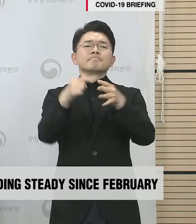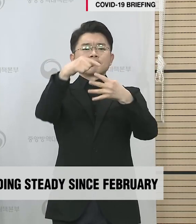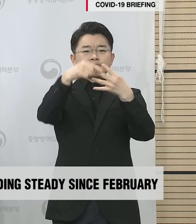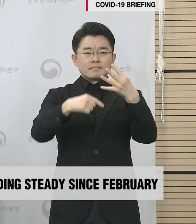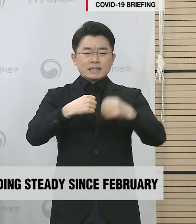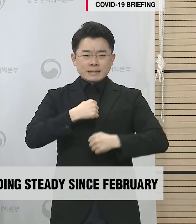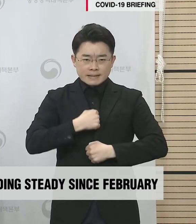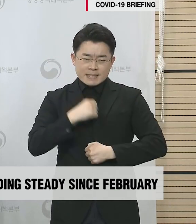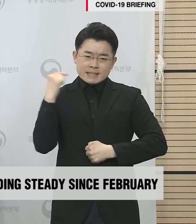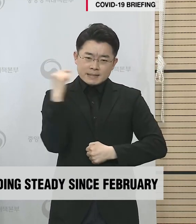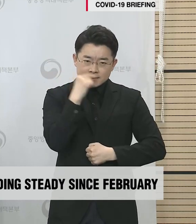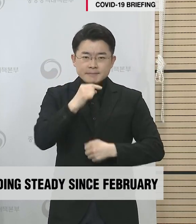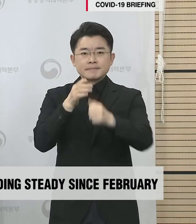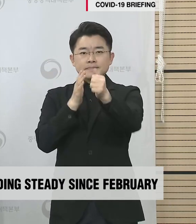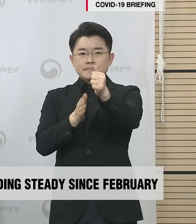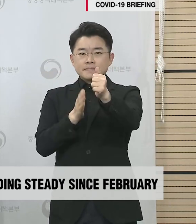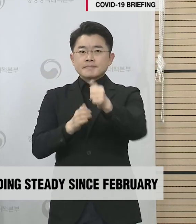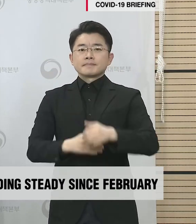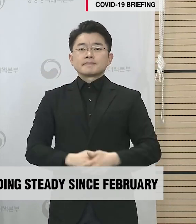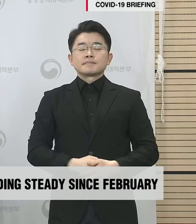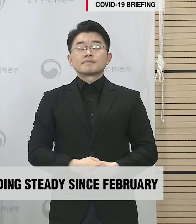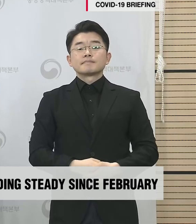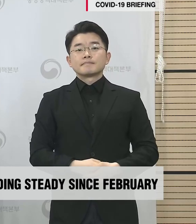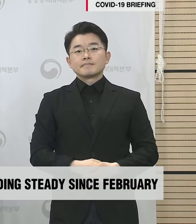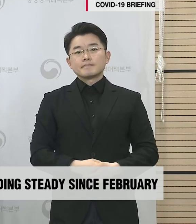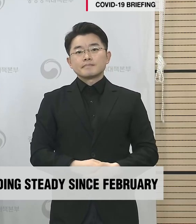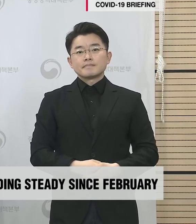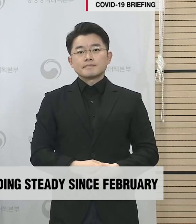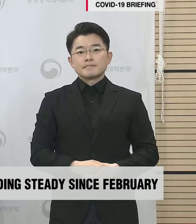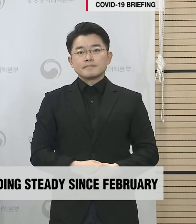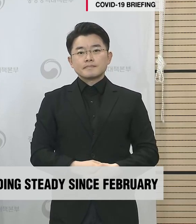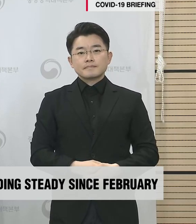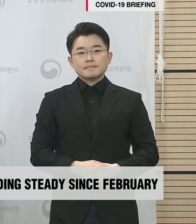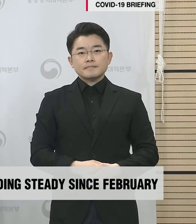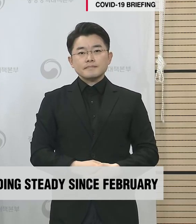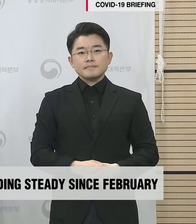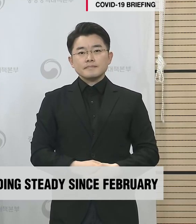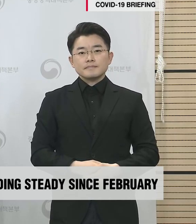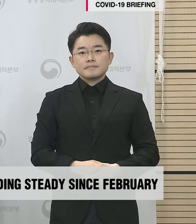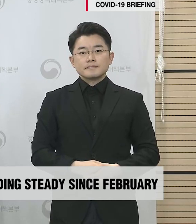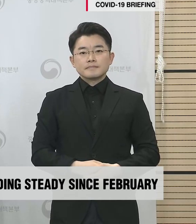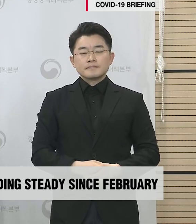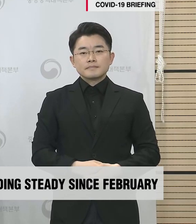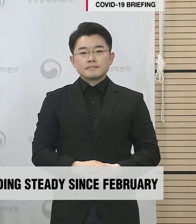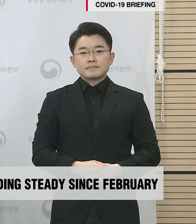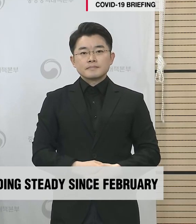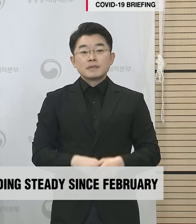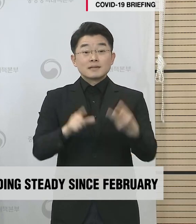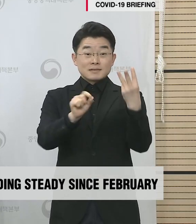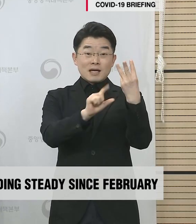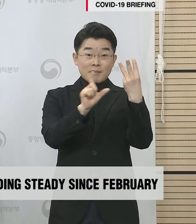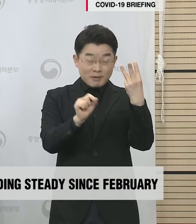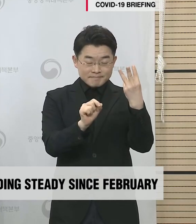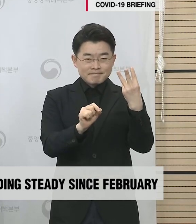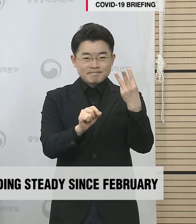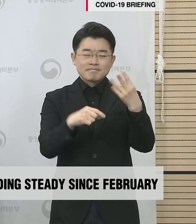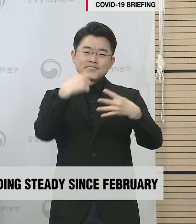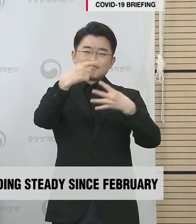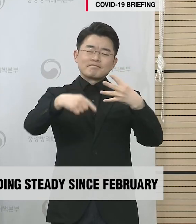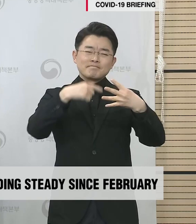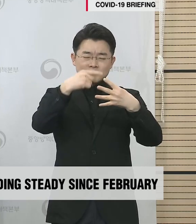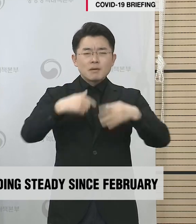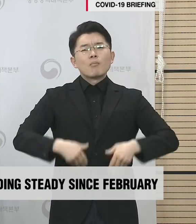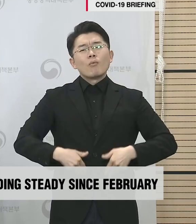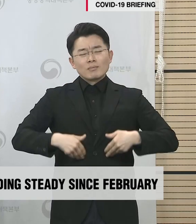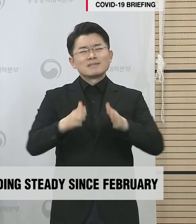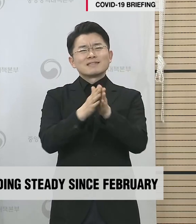off here in South Korea, we ask for your participation in the quarantine measures. A march is a beginning